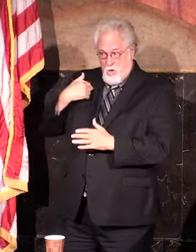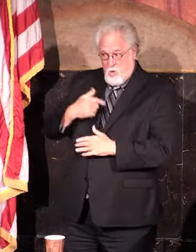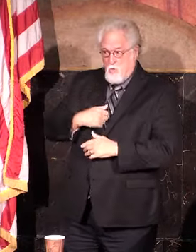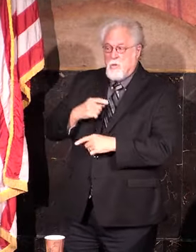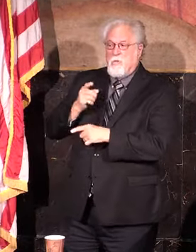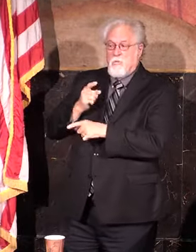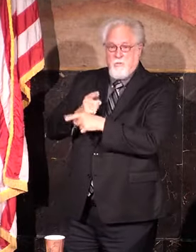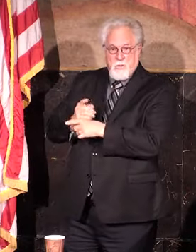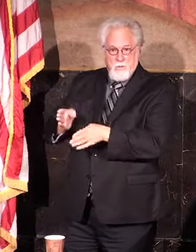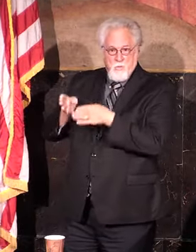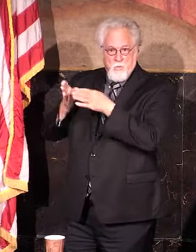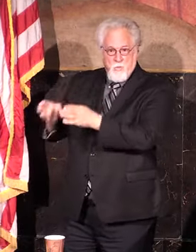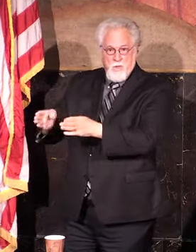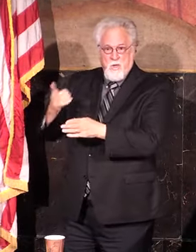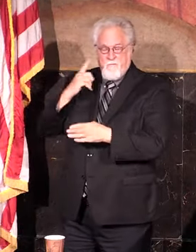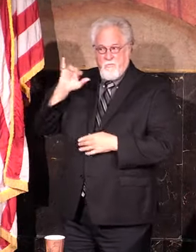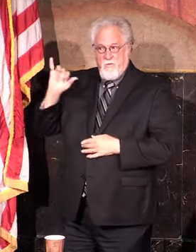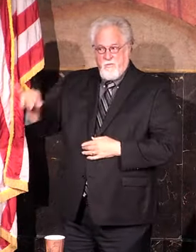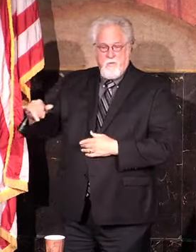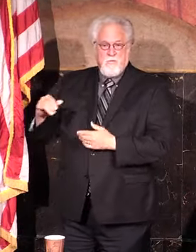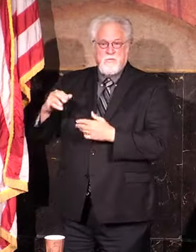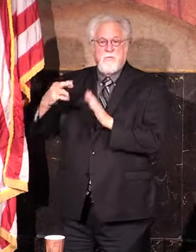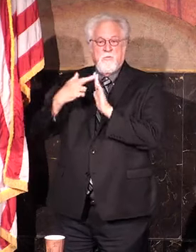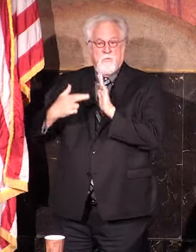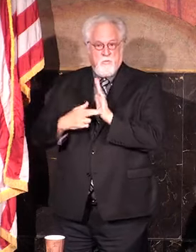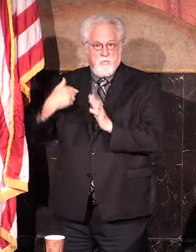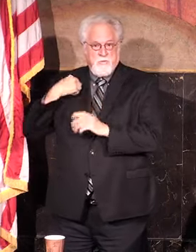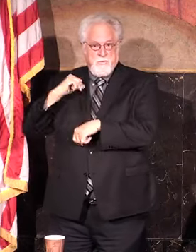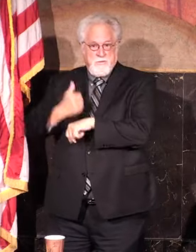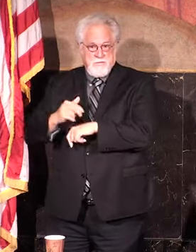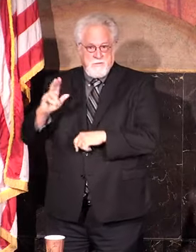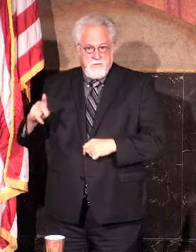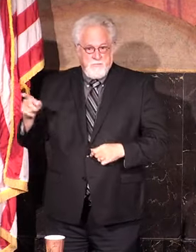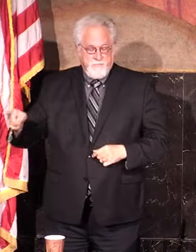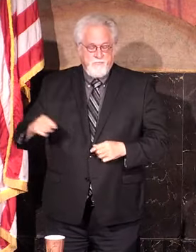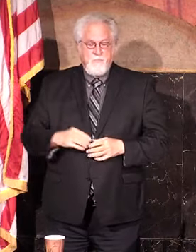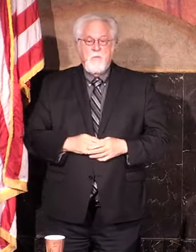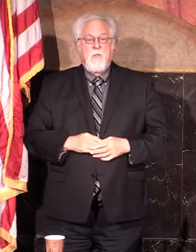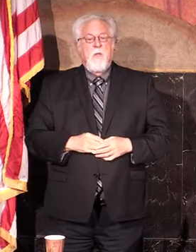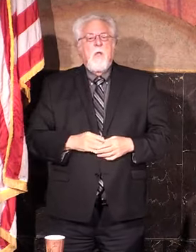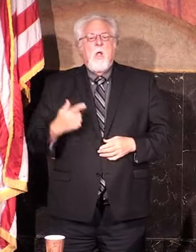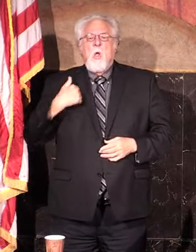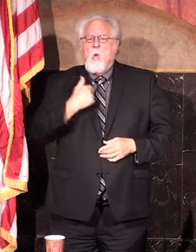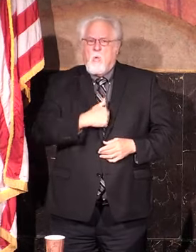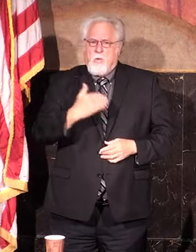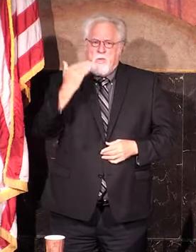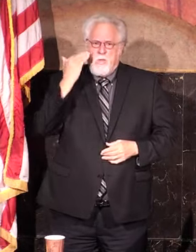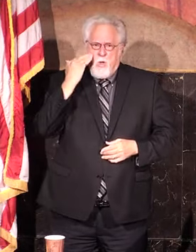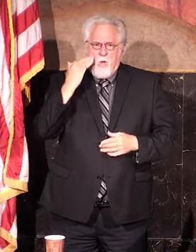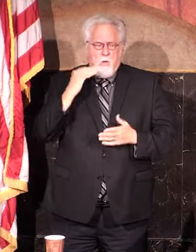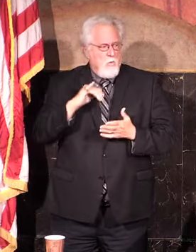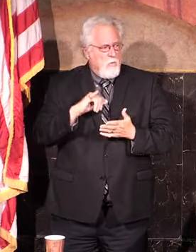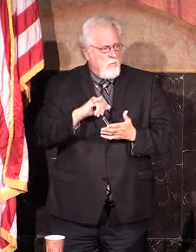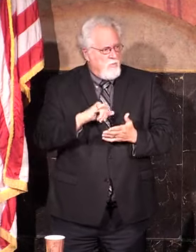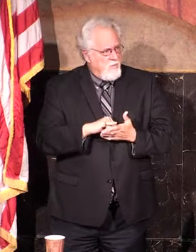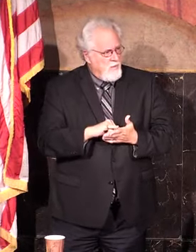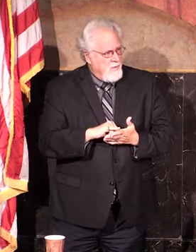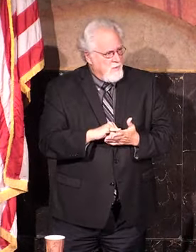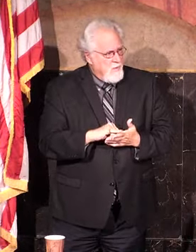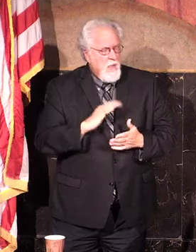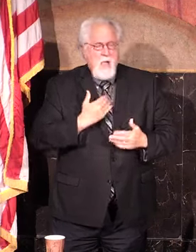right direction for those mitigation efforts that we have in place. What we do know, just like the state in